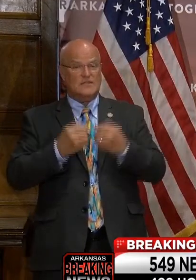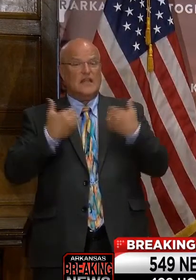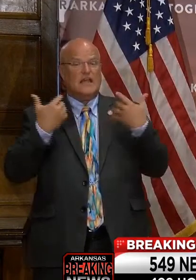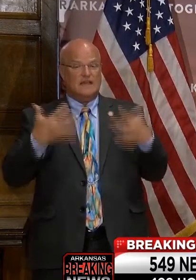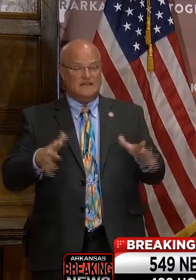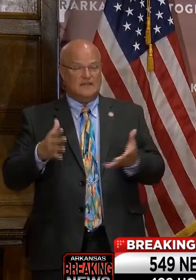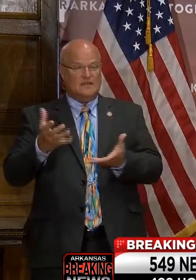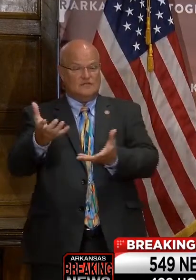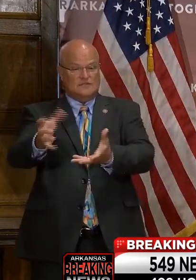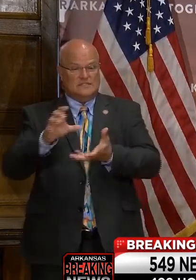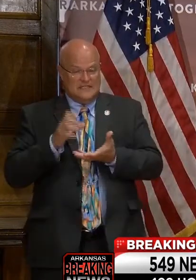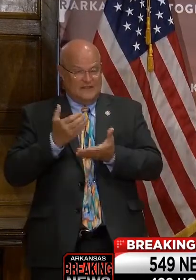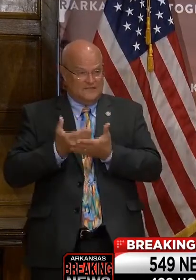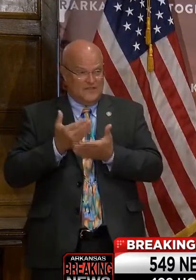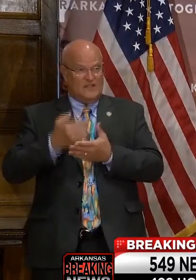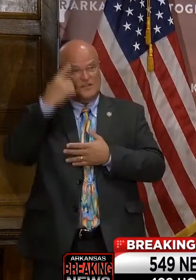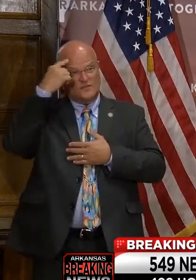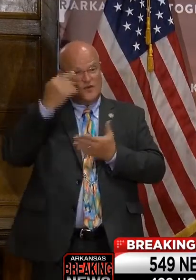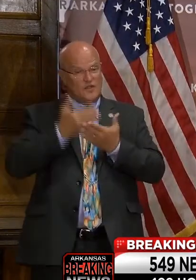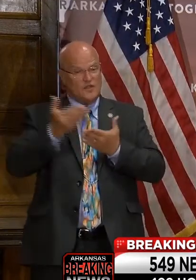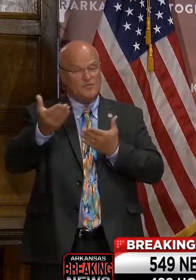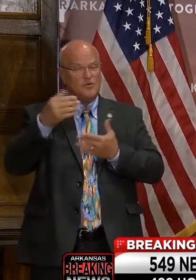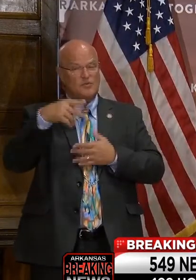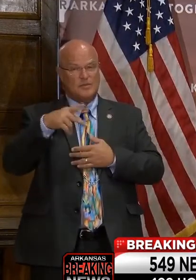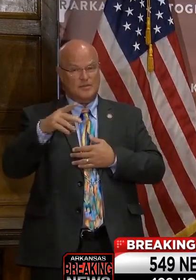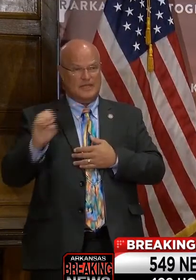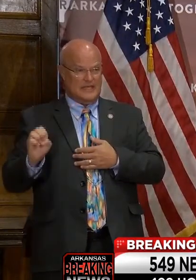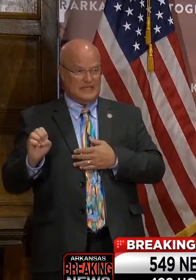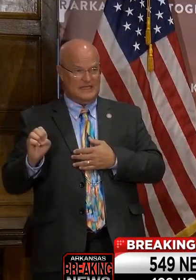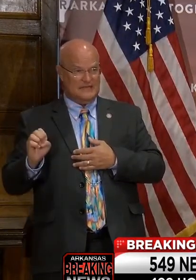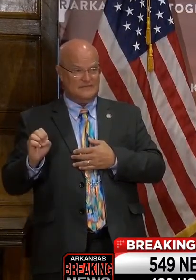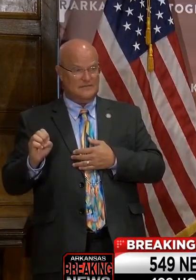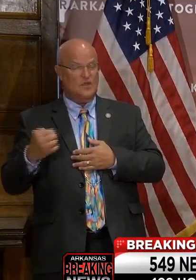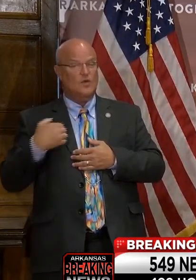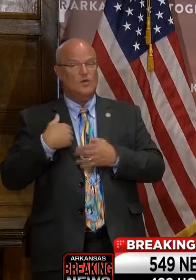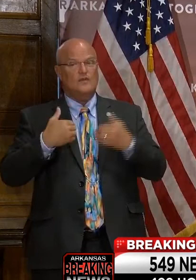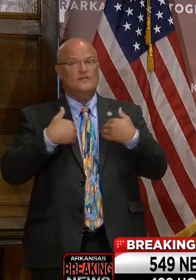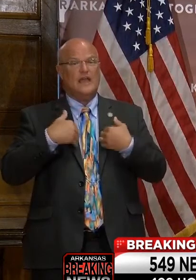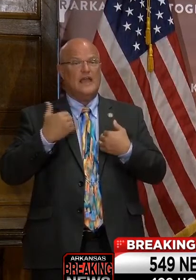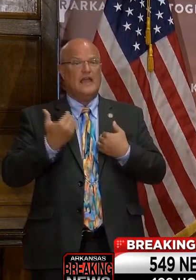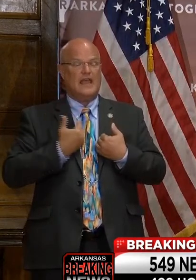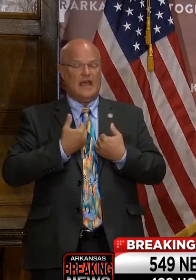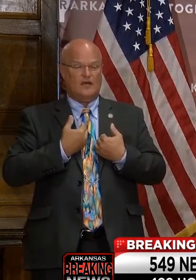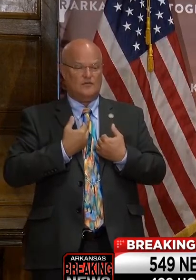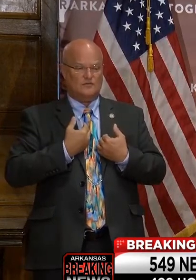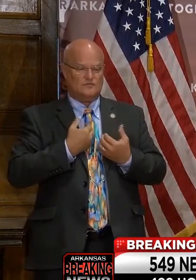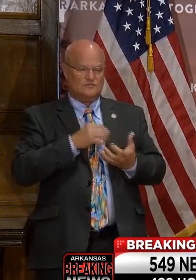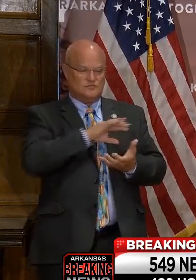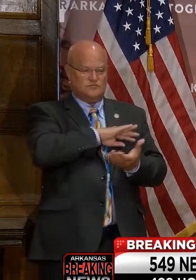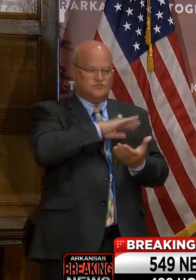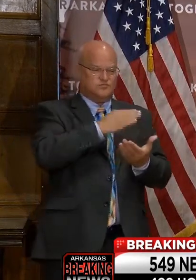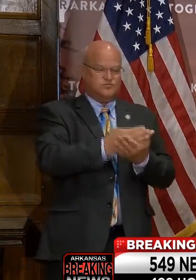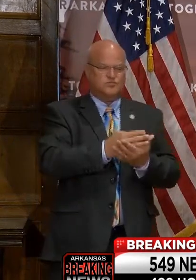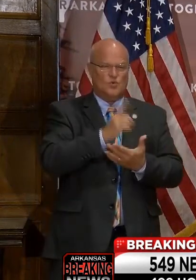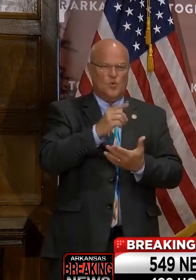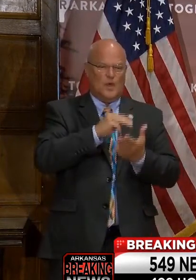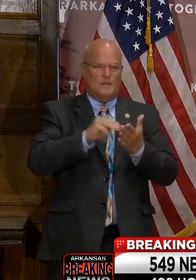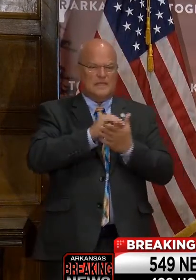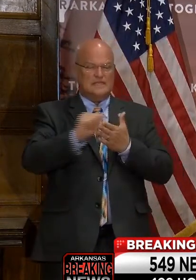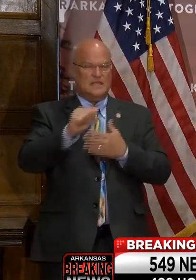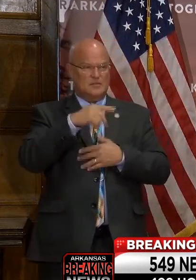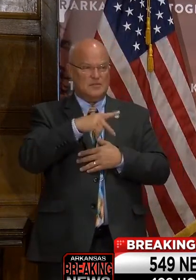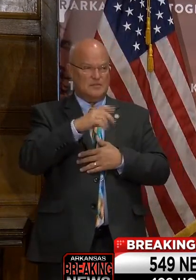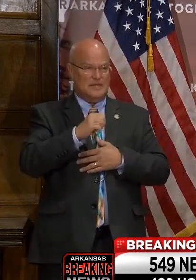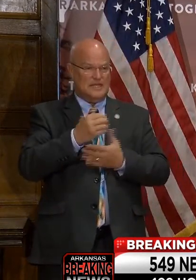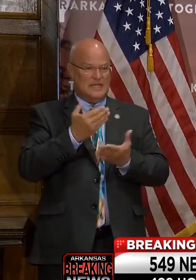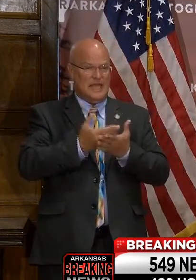received funds for the purchase of PPE. We've had our reservoir of $1 million of